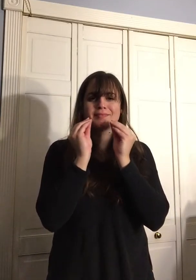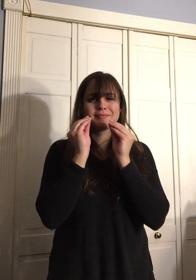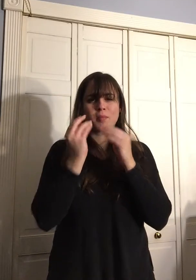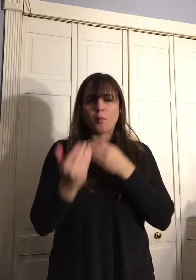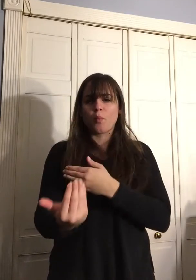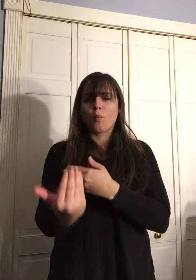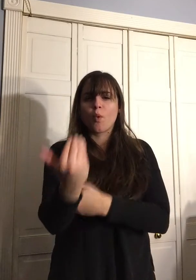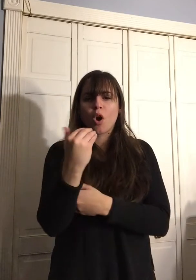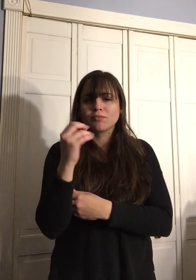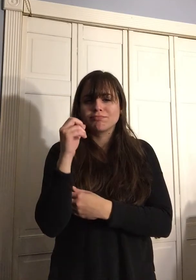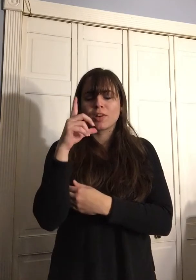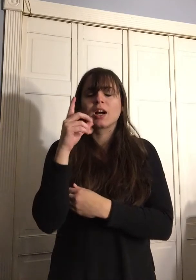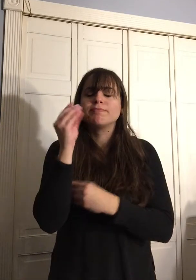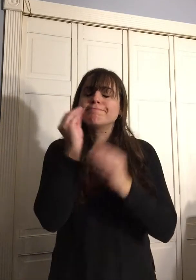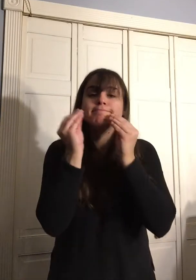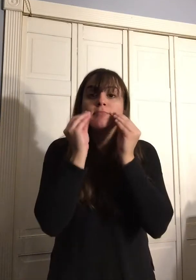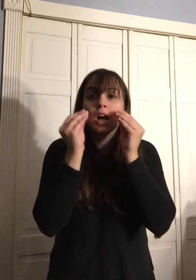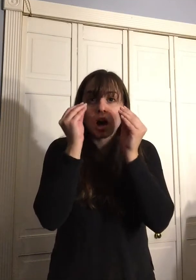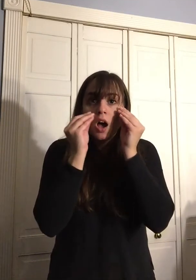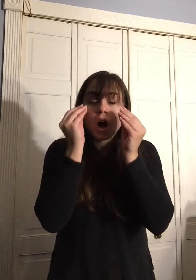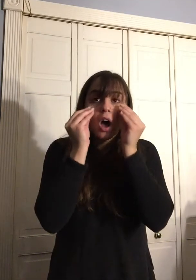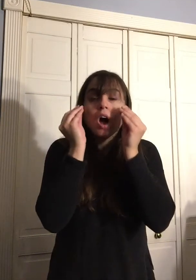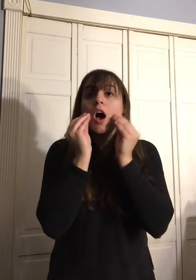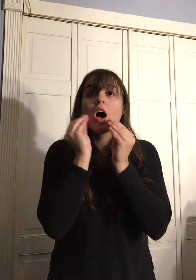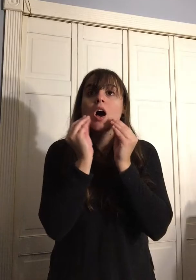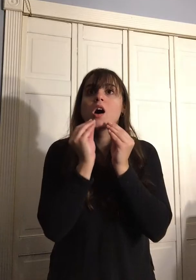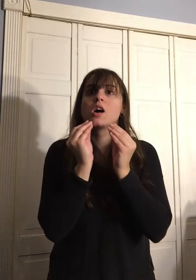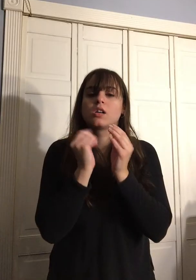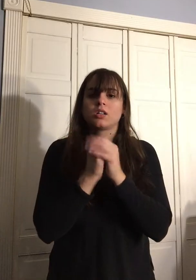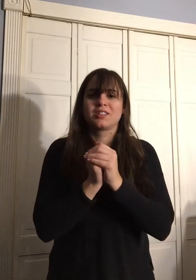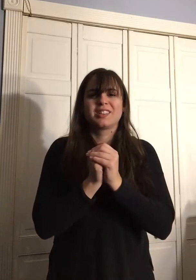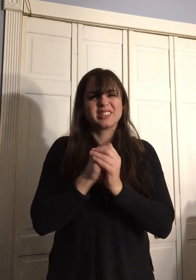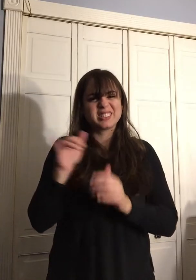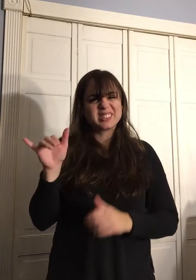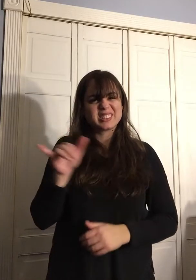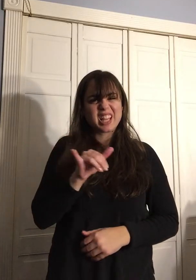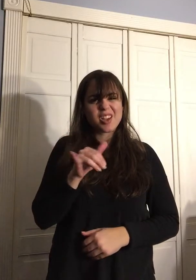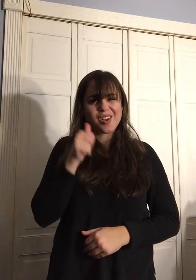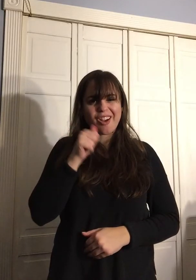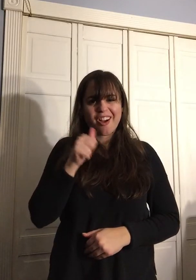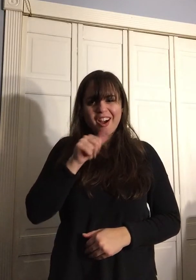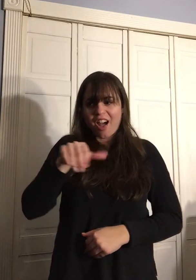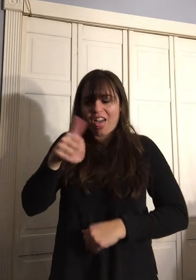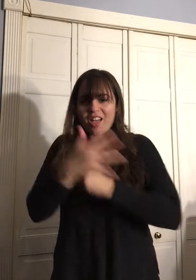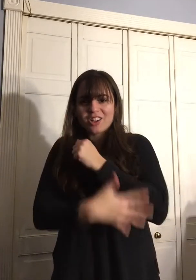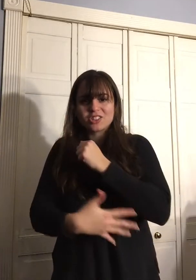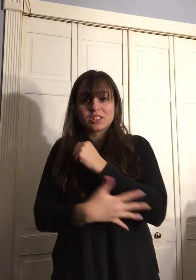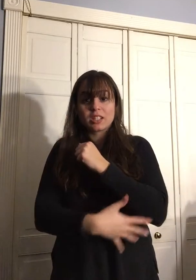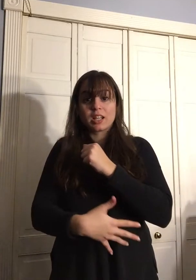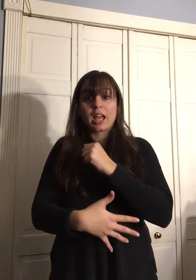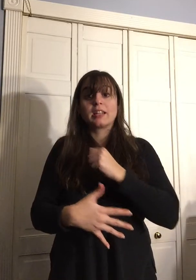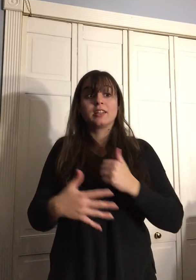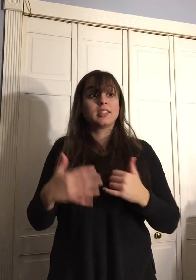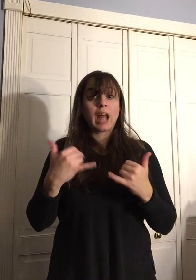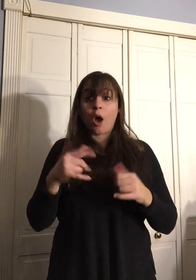And this girl spent a lot of time in the morning to put on makeup, like you can